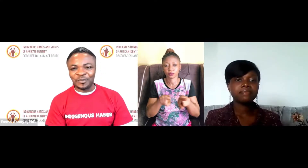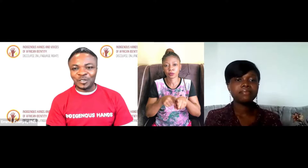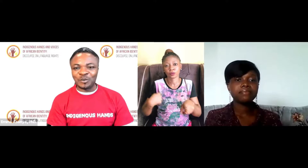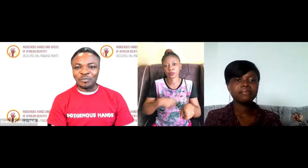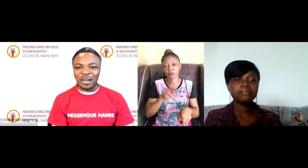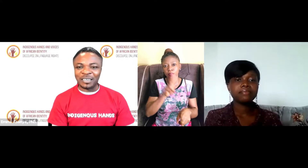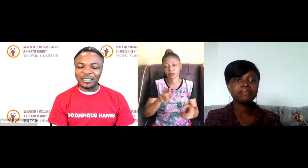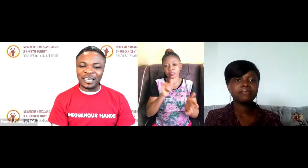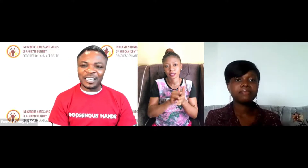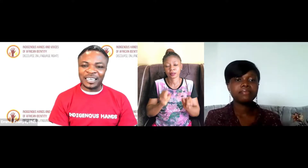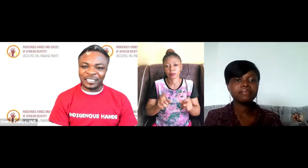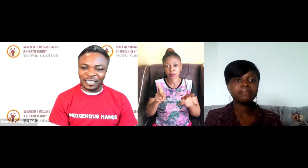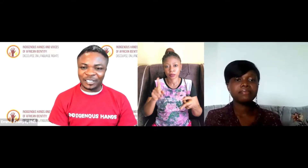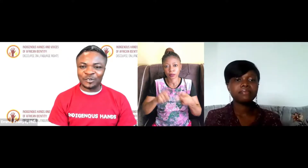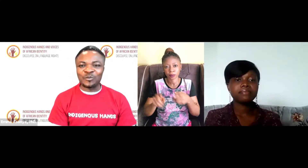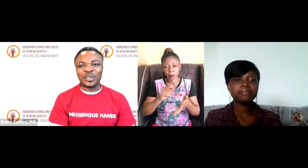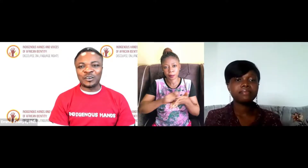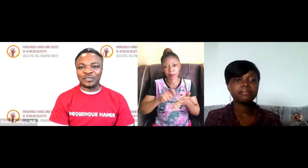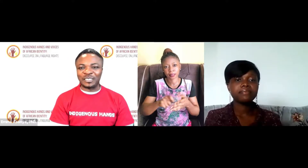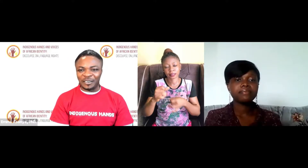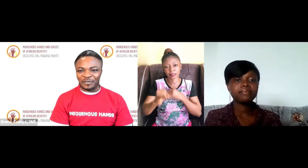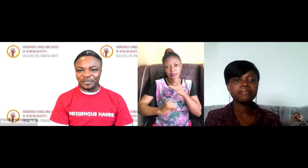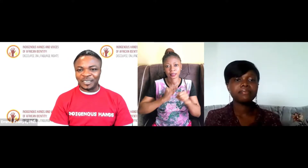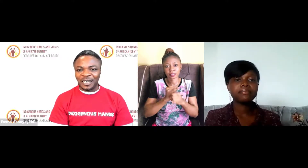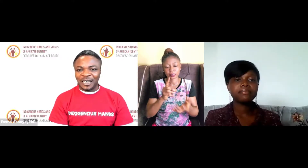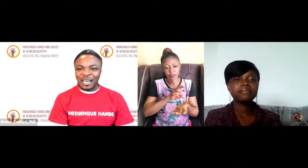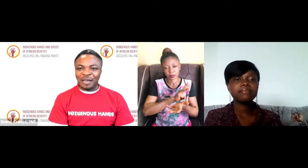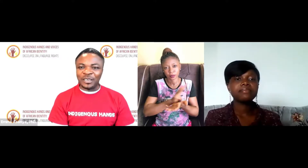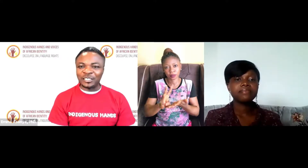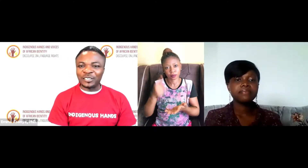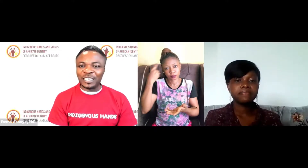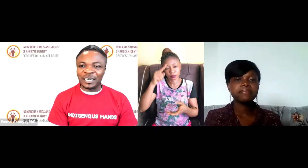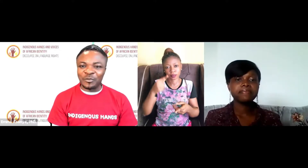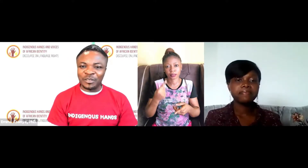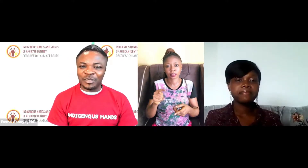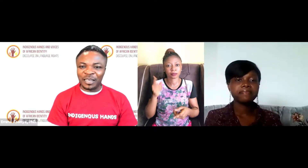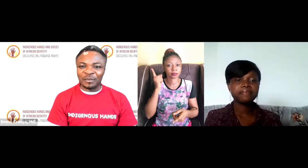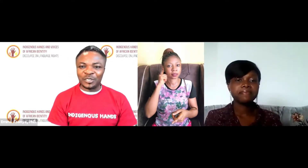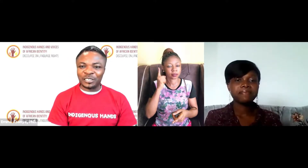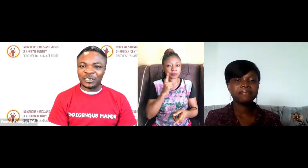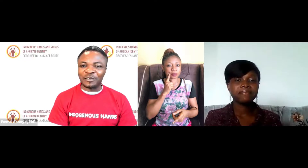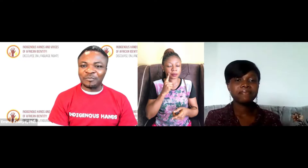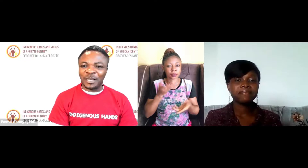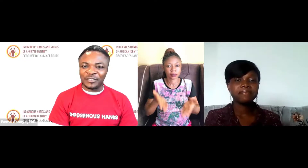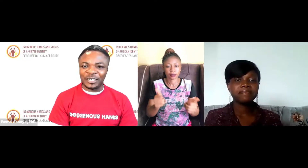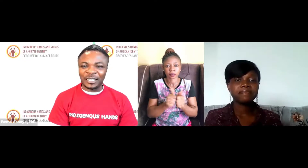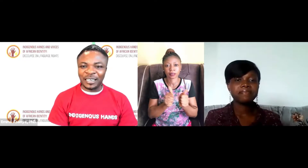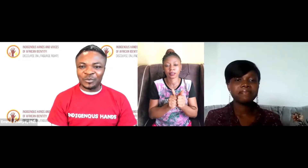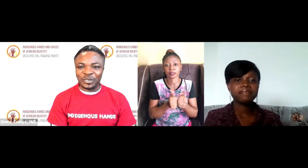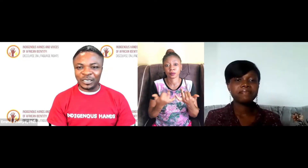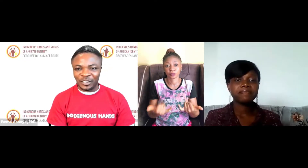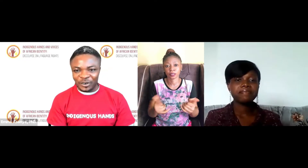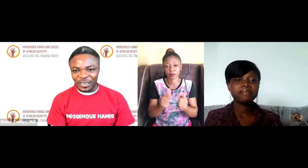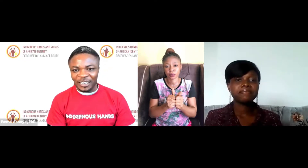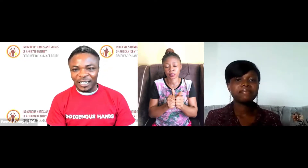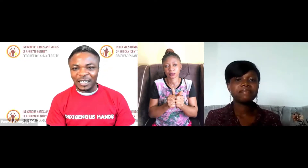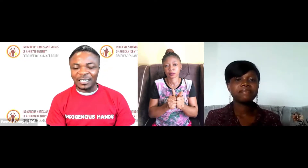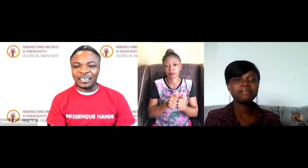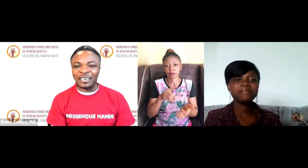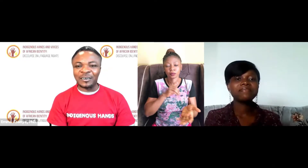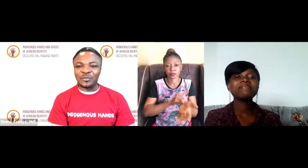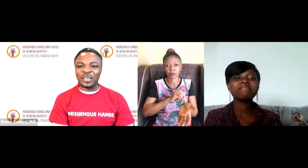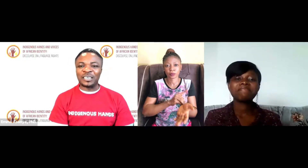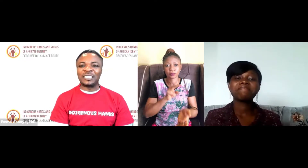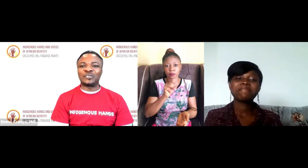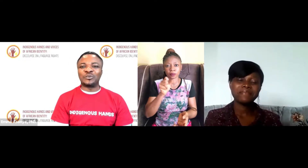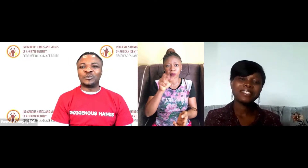opportunity to mark the International Week of the Deaf. I'm here today with Dr. Mary Edward Agrona,